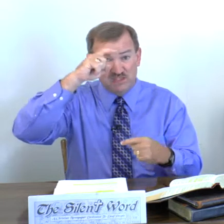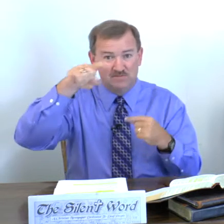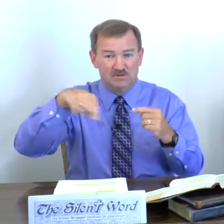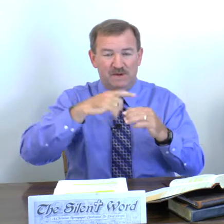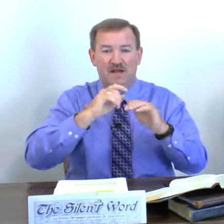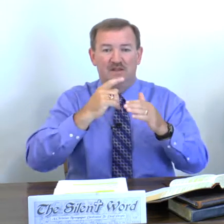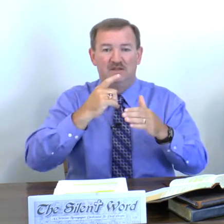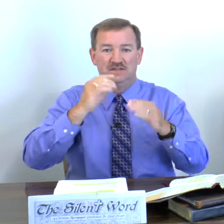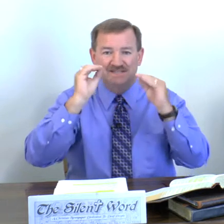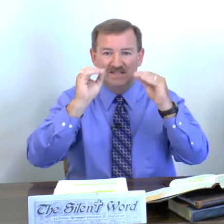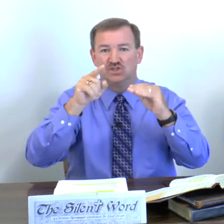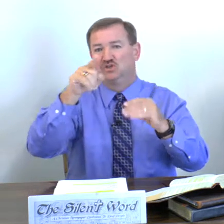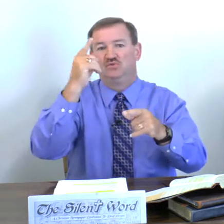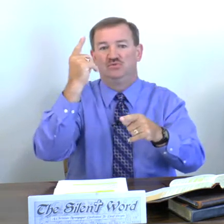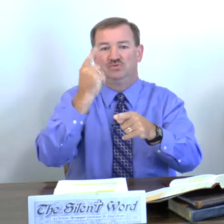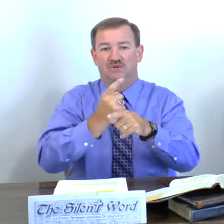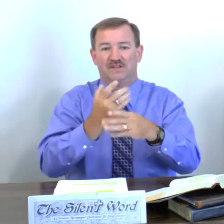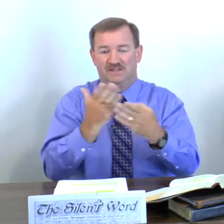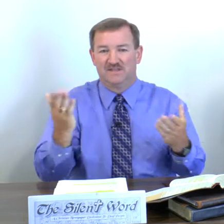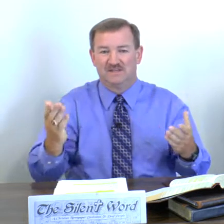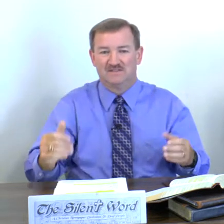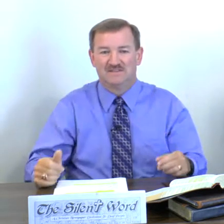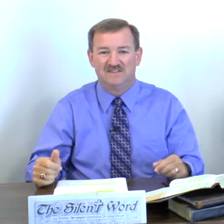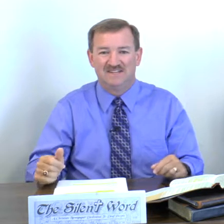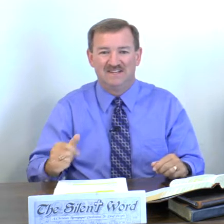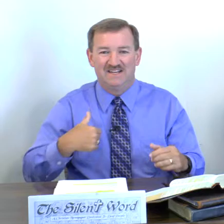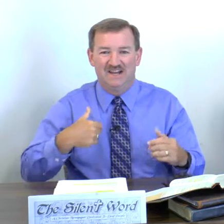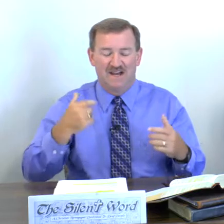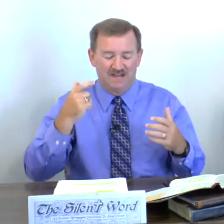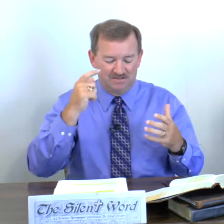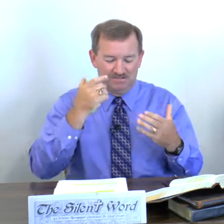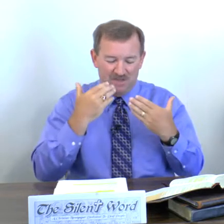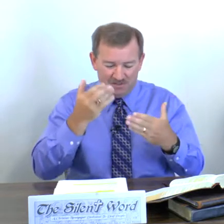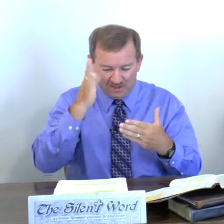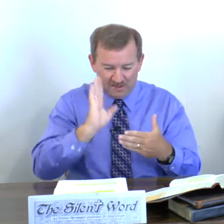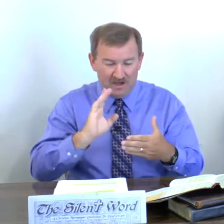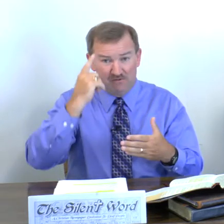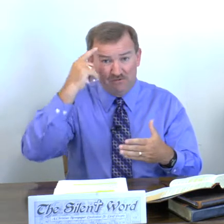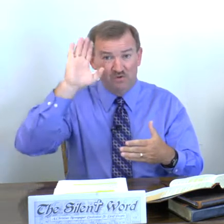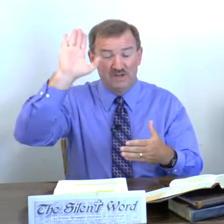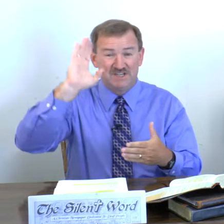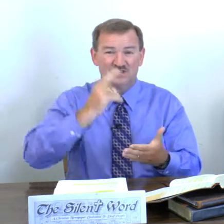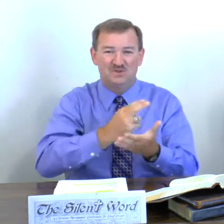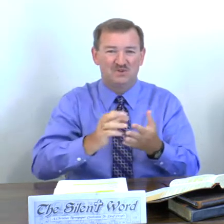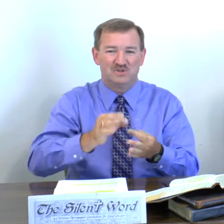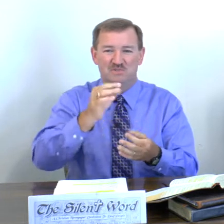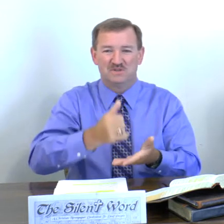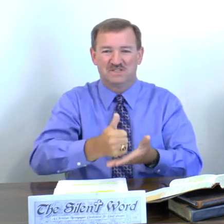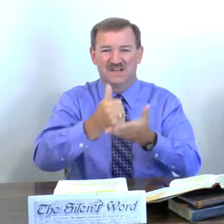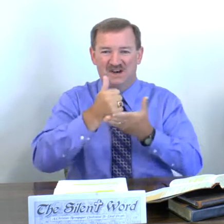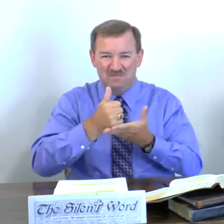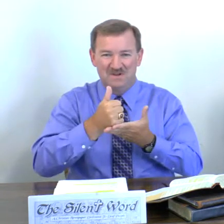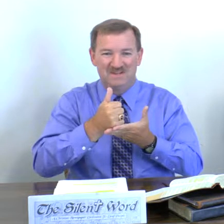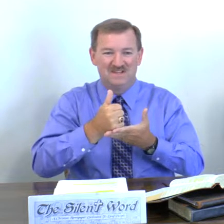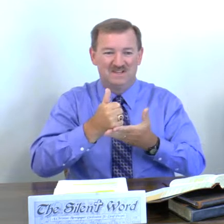wisdom about teaching you the right things. And I thank God for His Holy Spirit's help